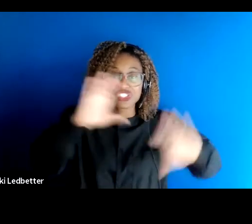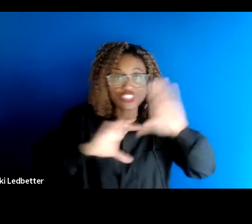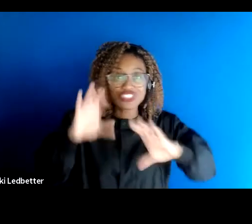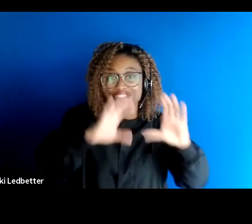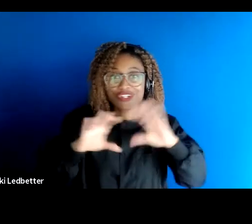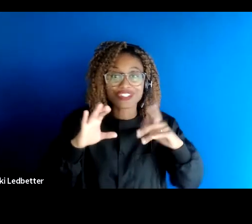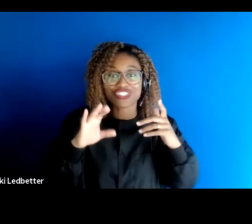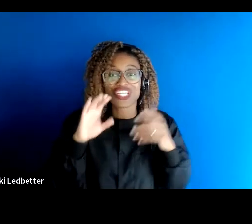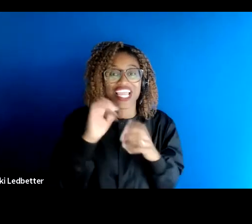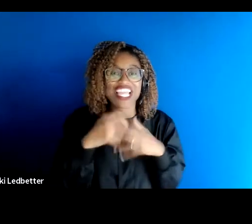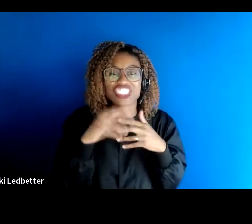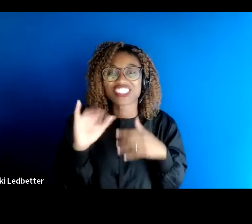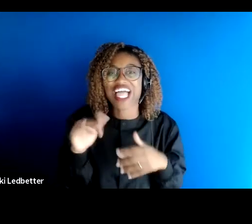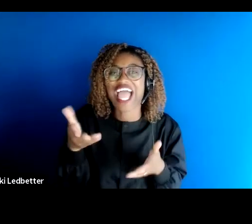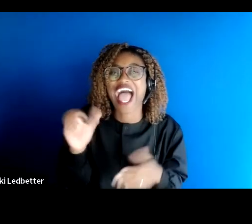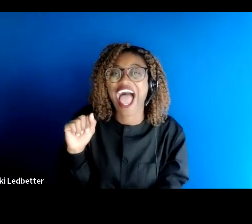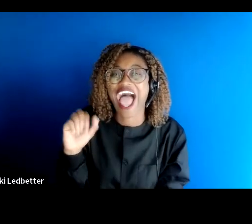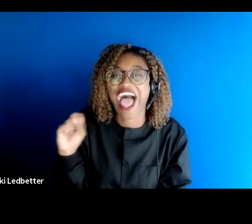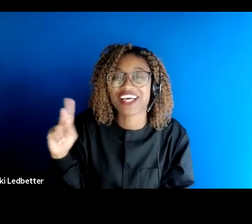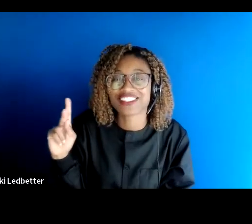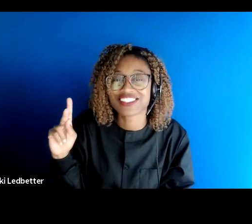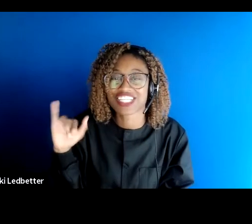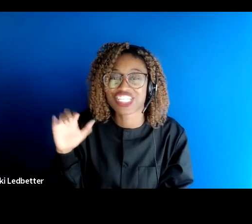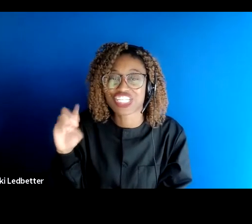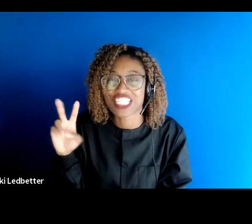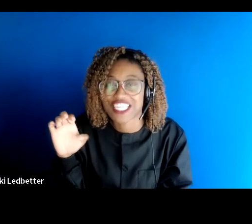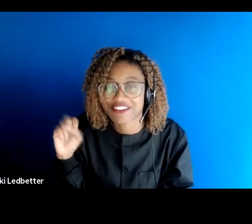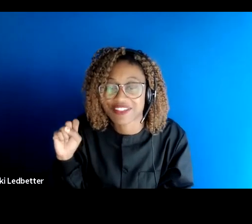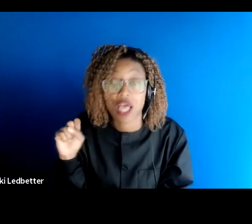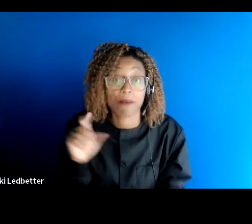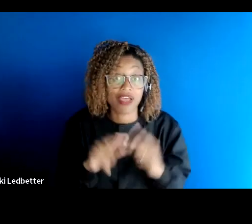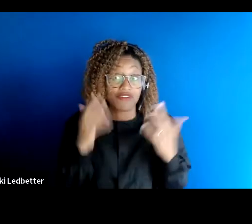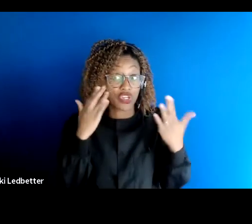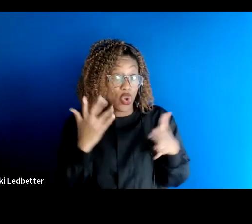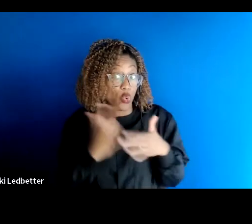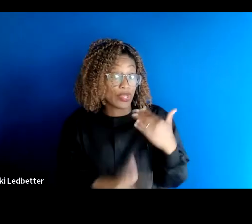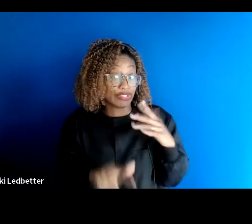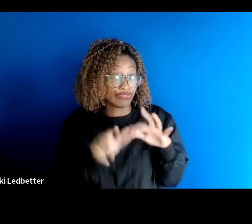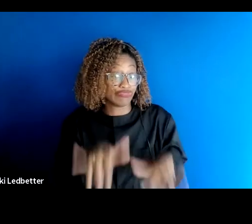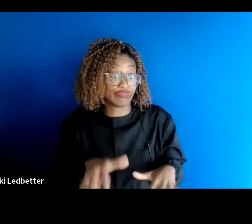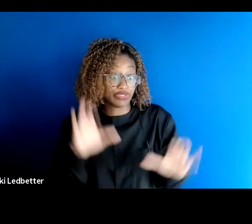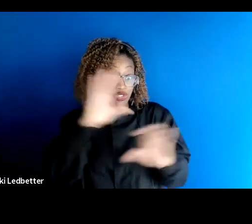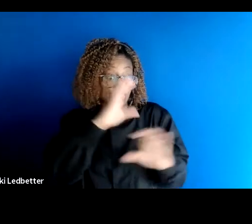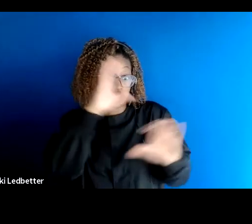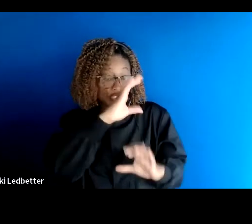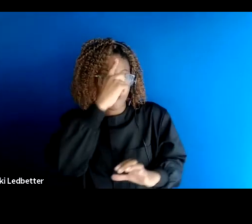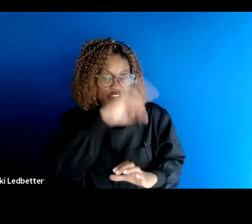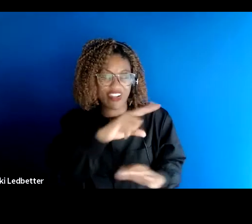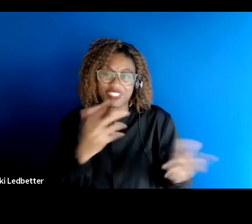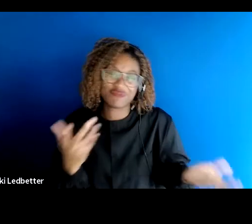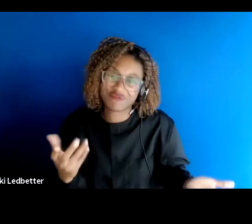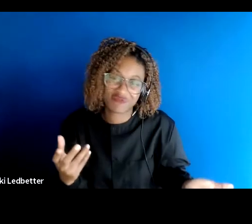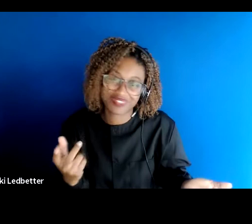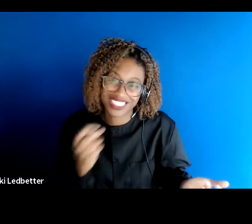or something like that. So if you didn't know what to search for, you didn't really know very much. And